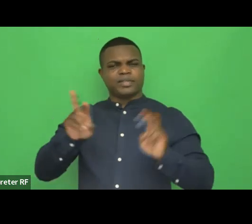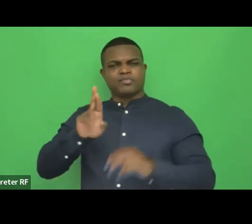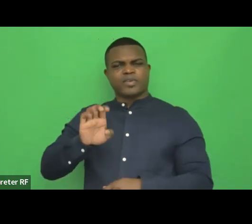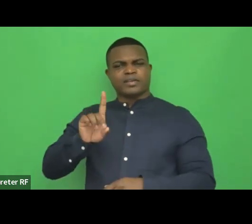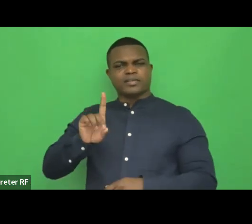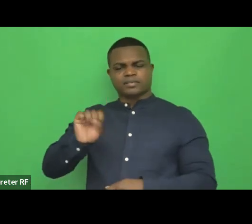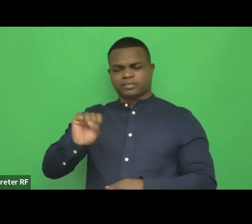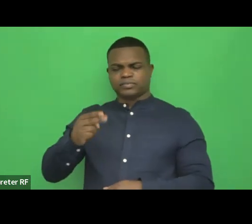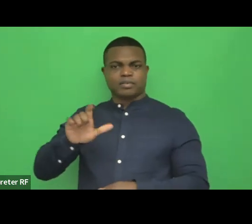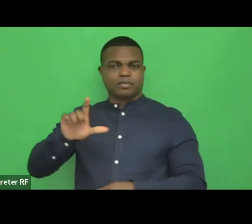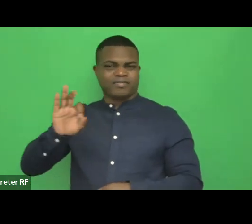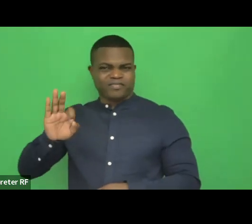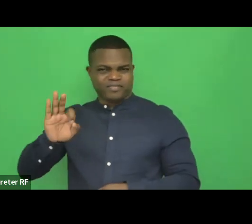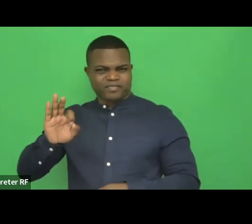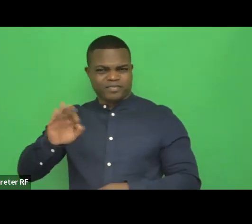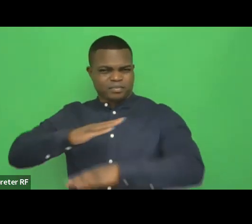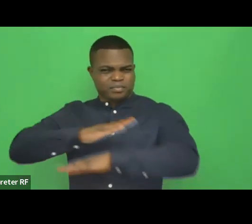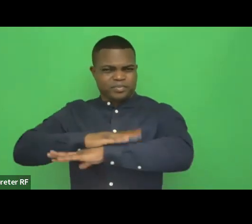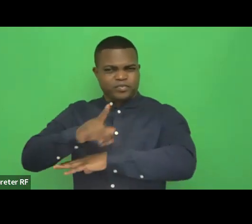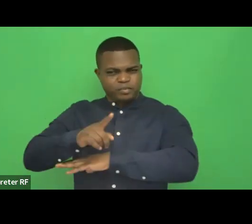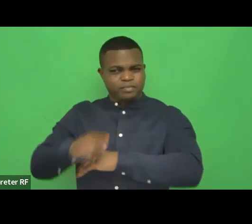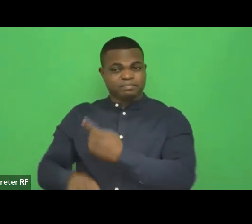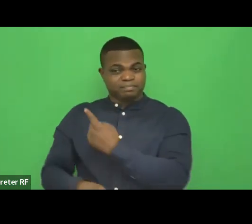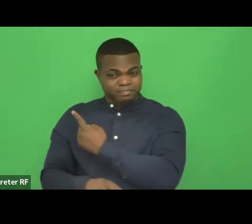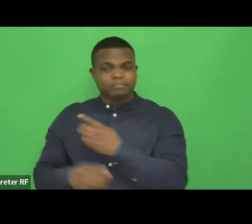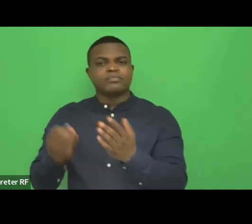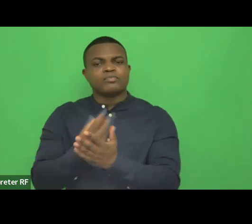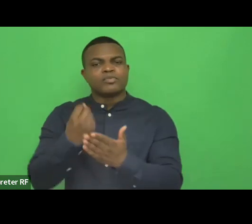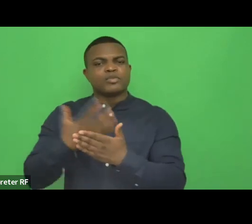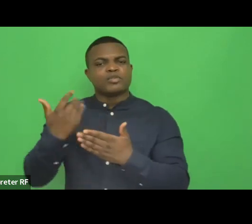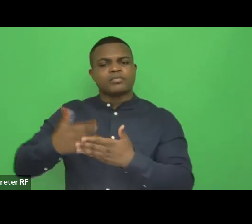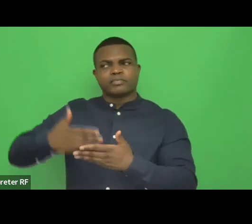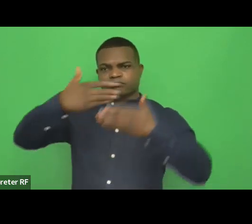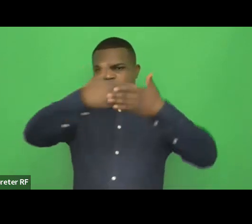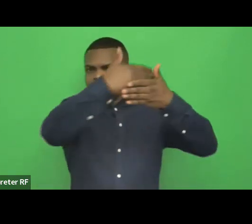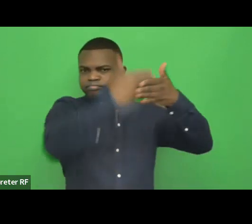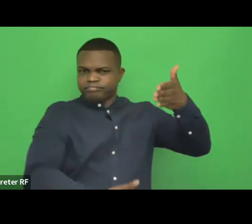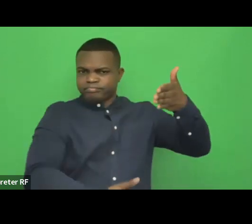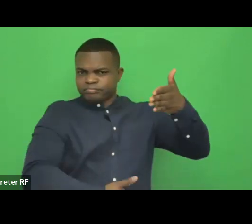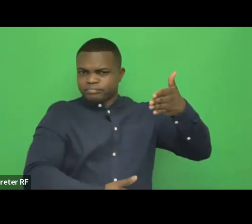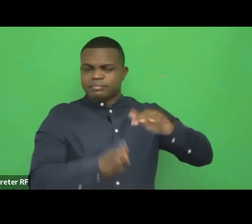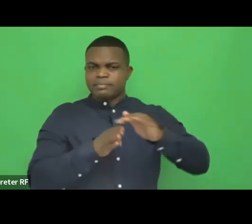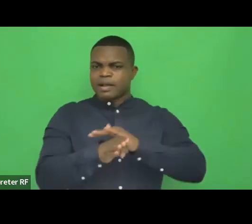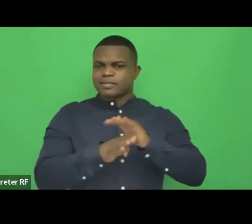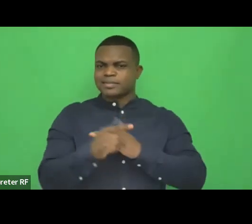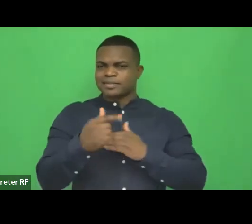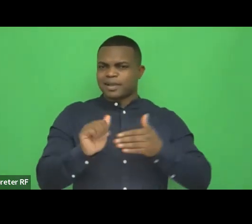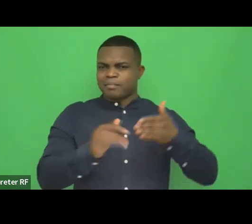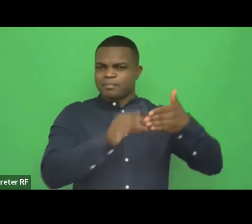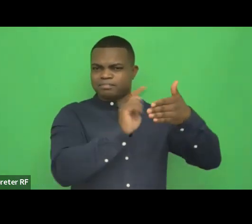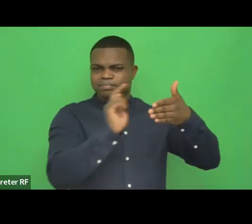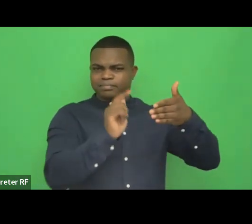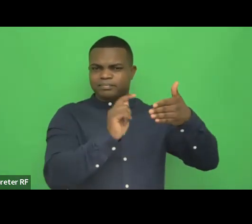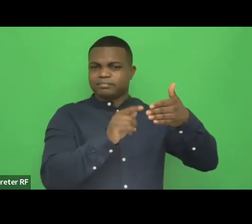So if I'm a blind person or a librarian checking out a title for someone who uses a screen reader, this piece of information will be very